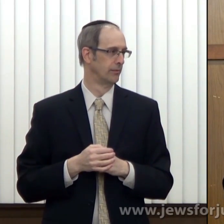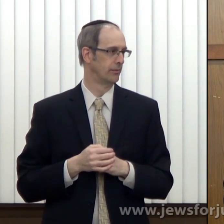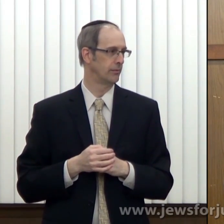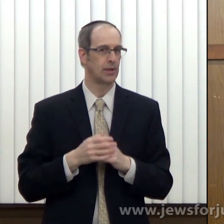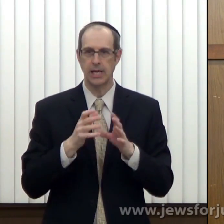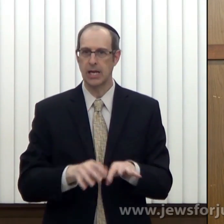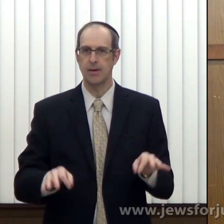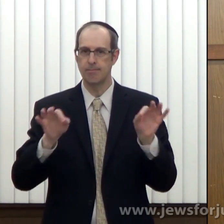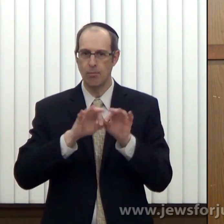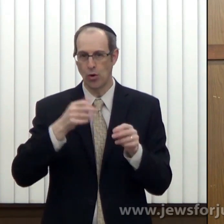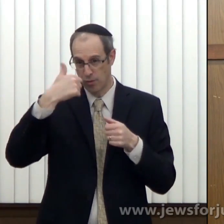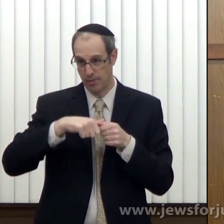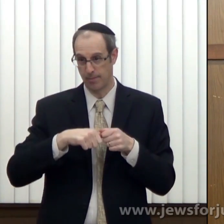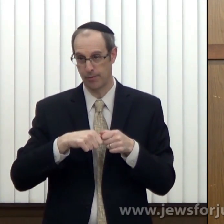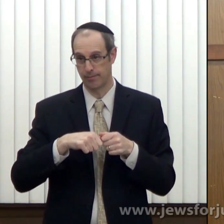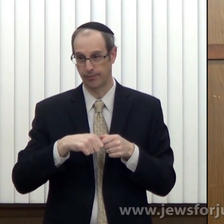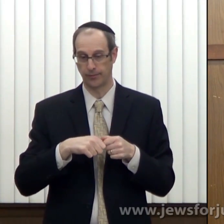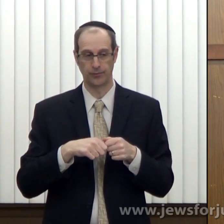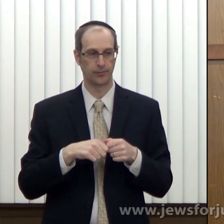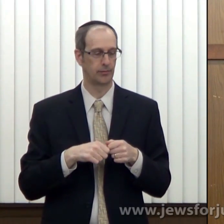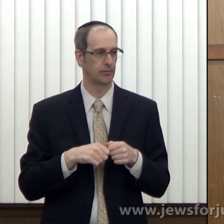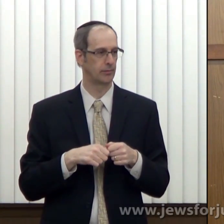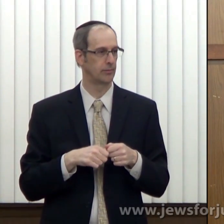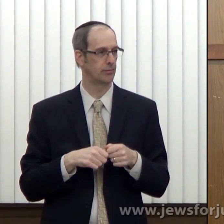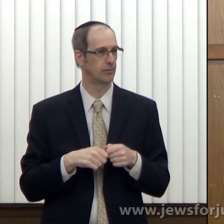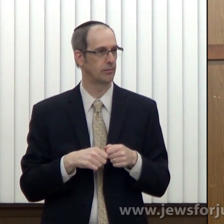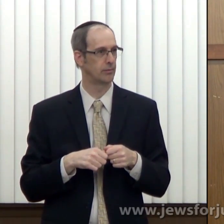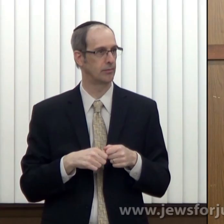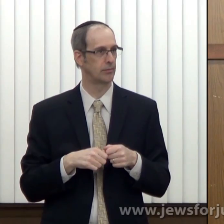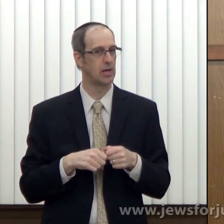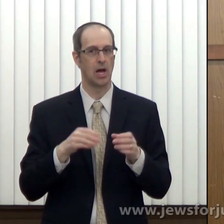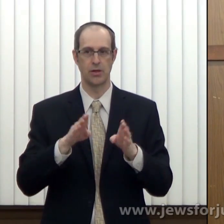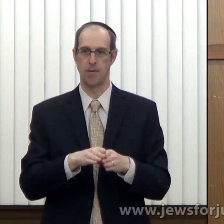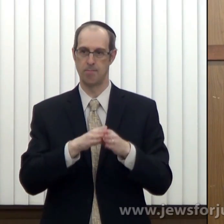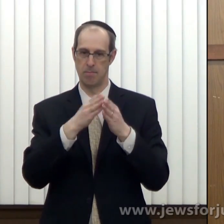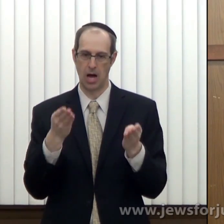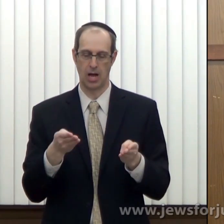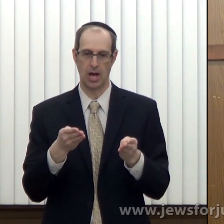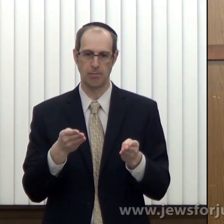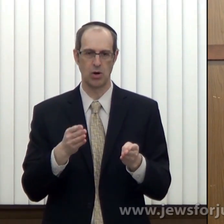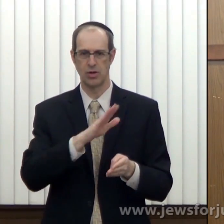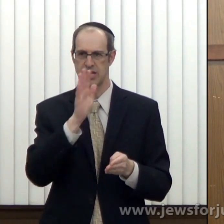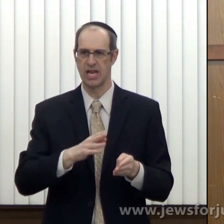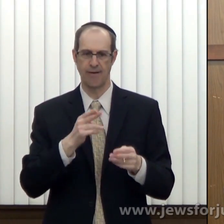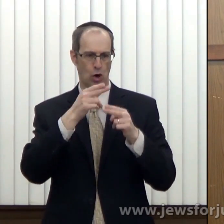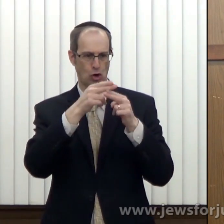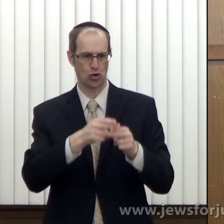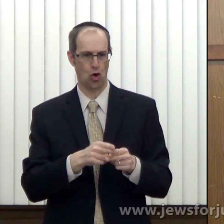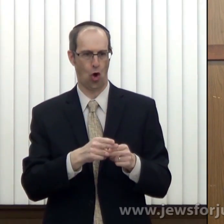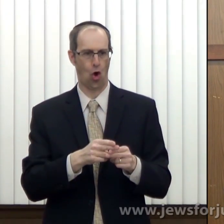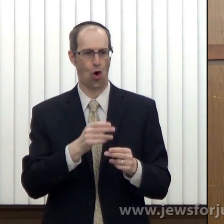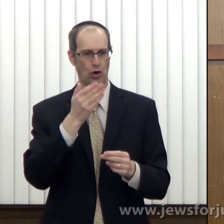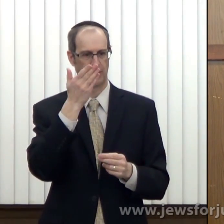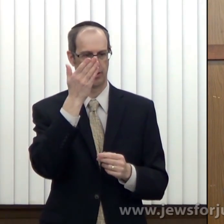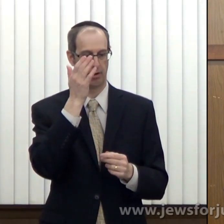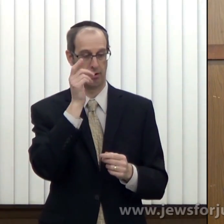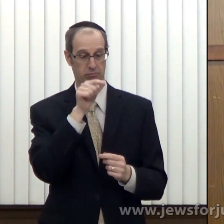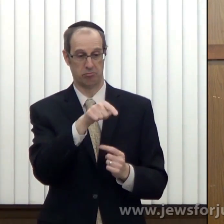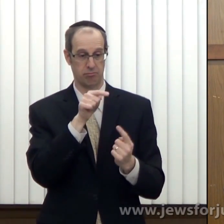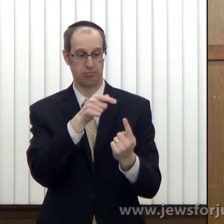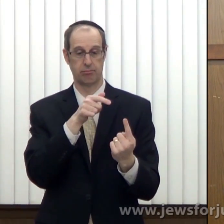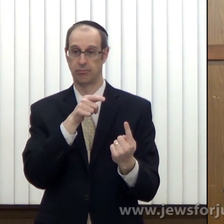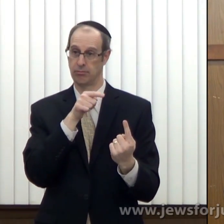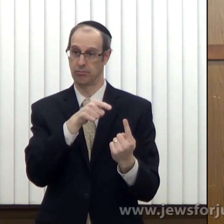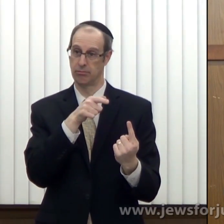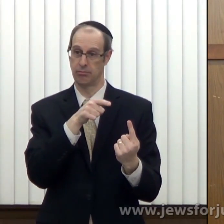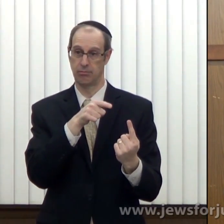It's important to remember, the Bible never calls that person